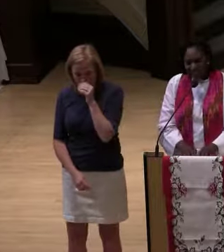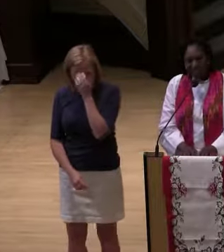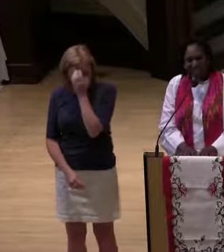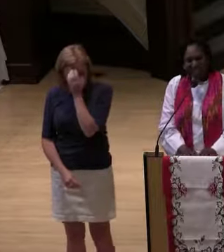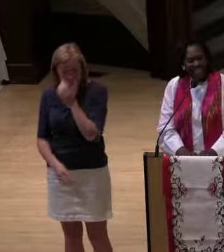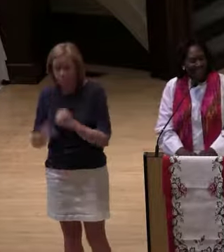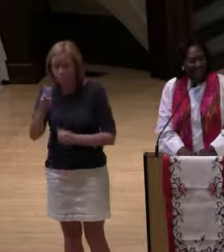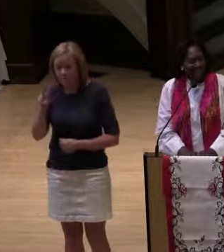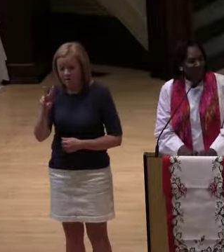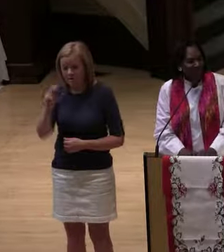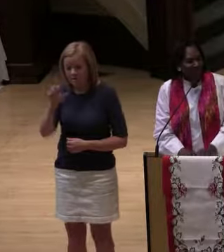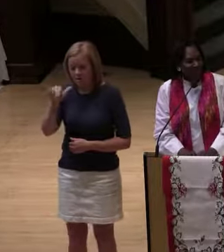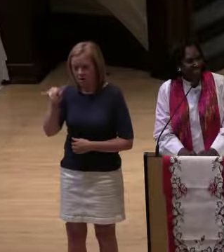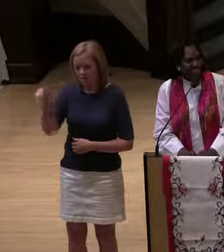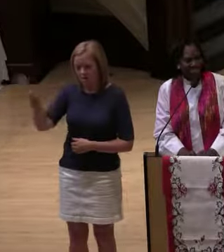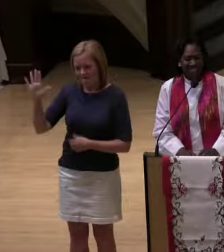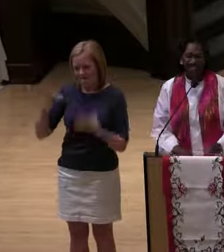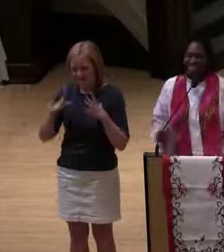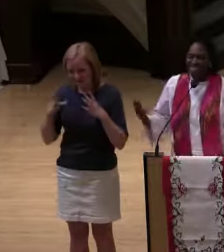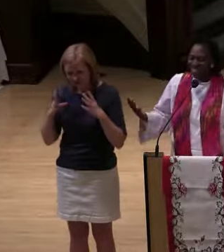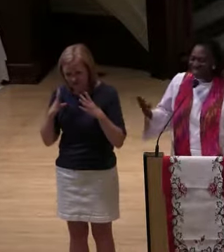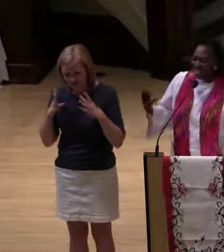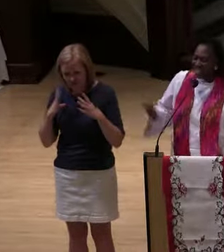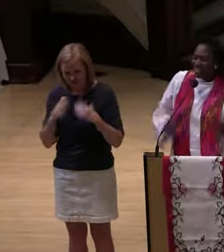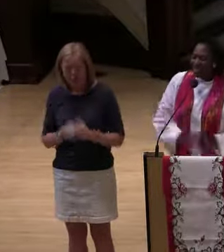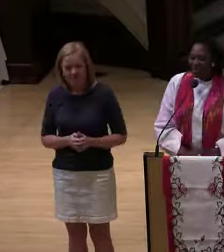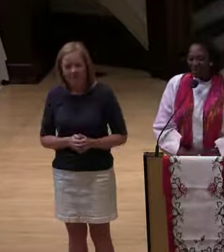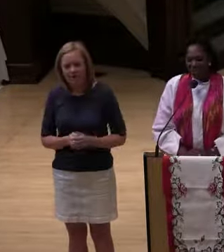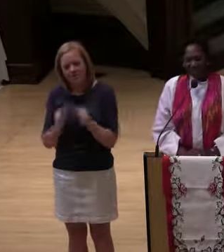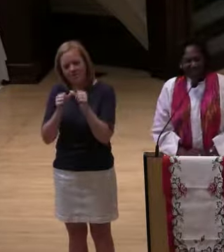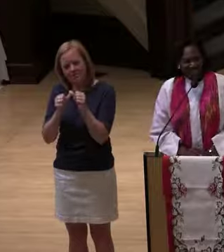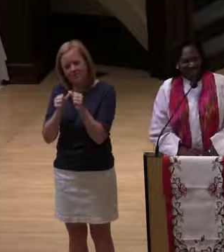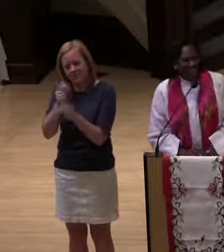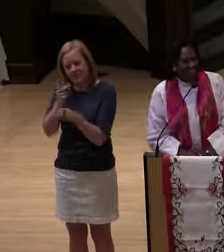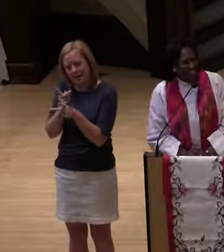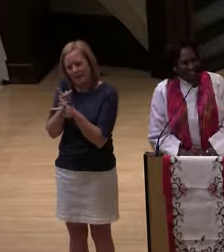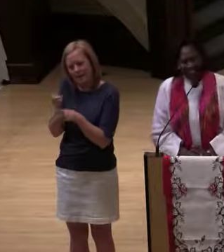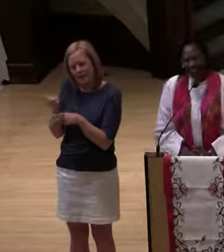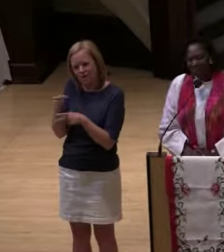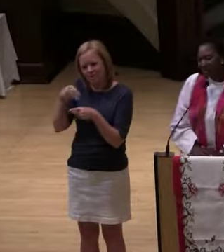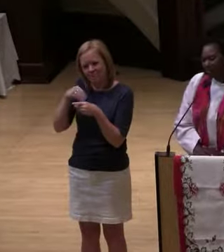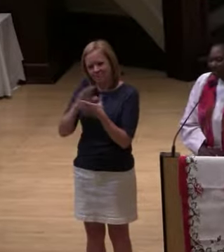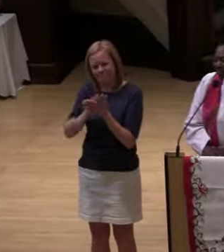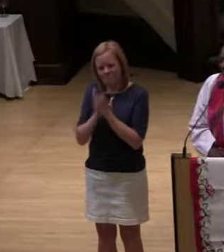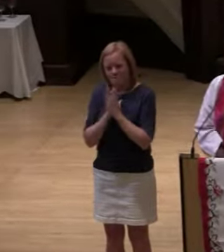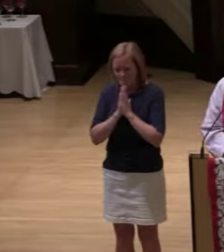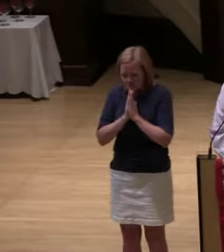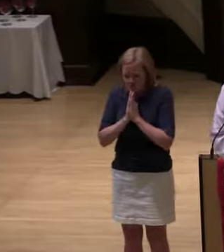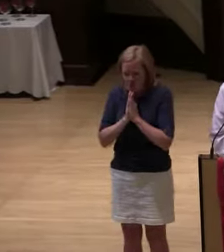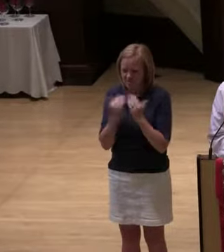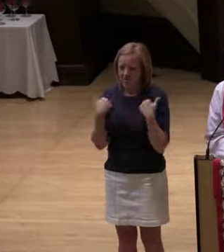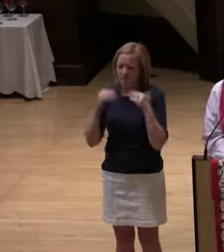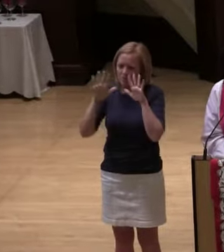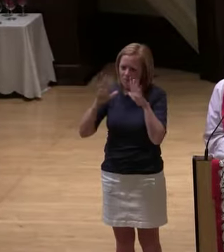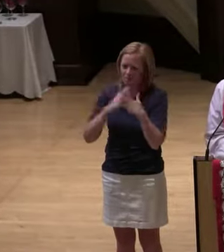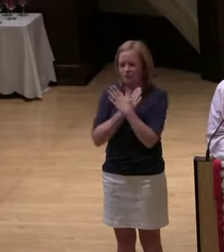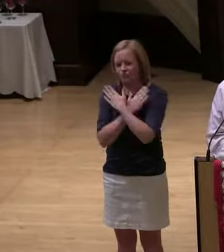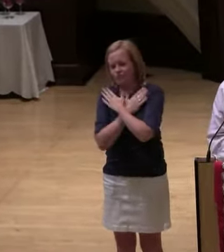Reverend Mary is away on vacation, so we'll continue to keep her in our prayers that she has a wonderful rested